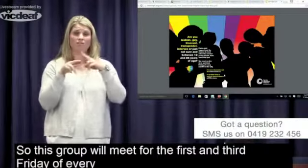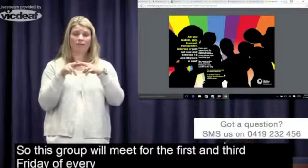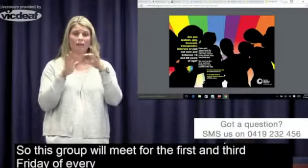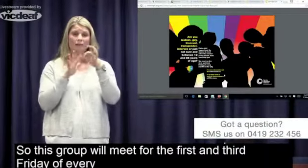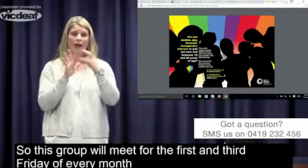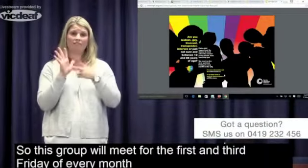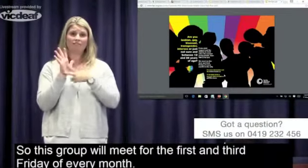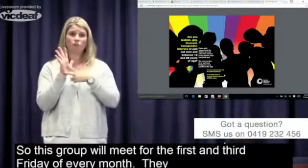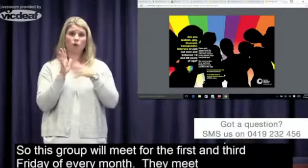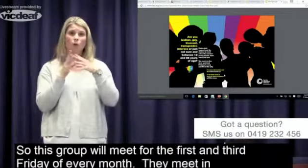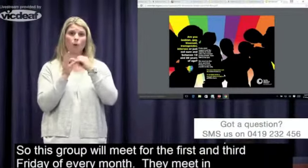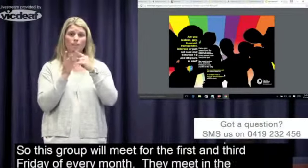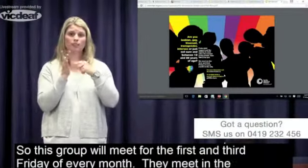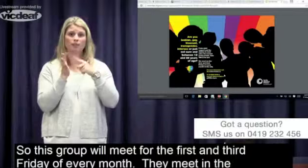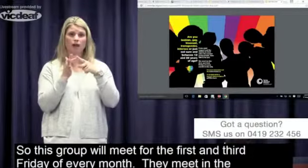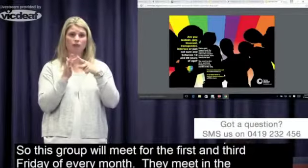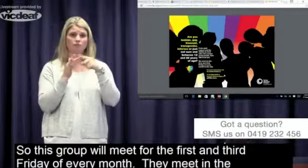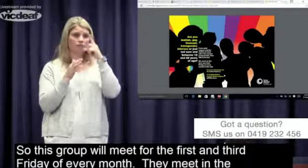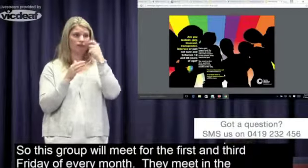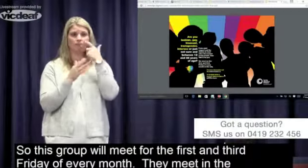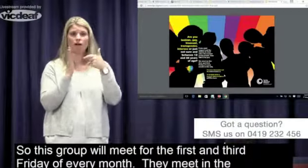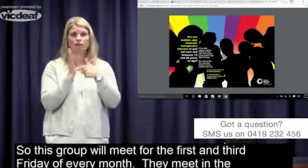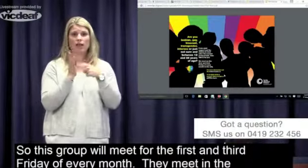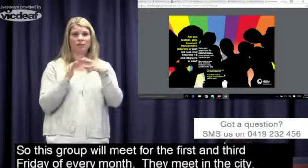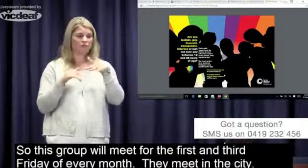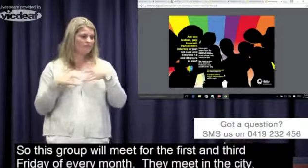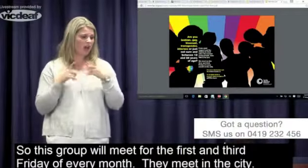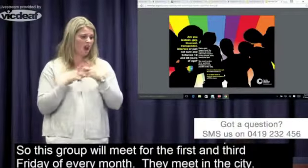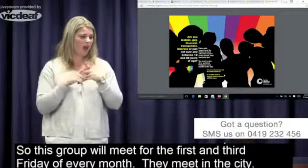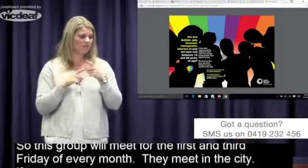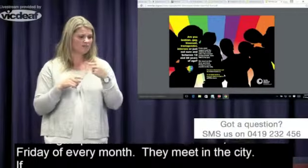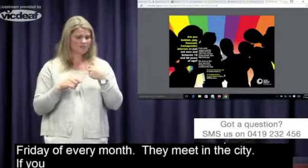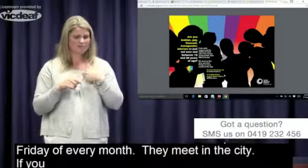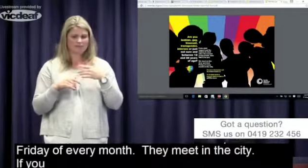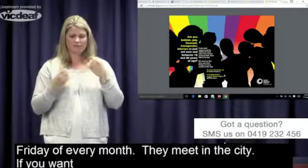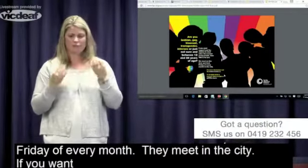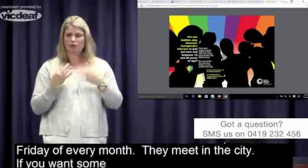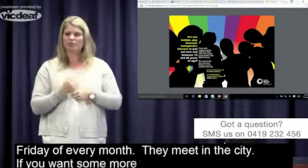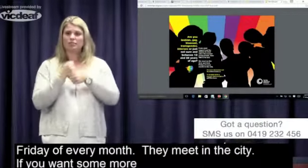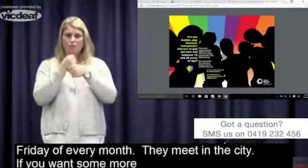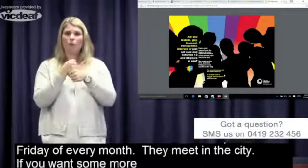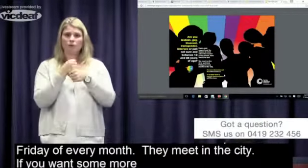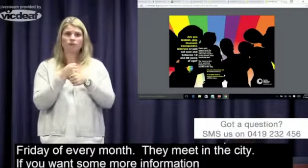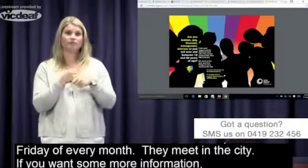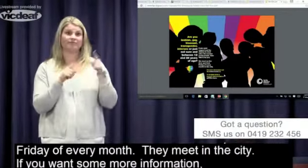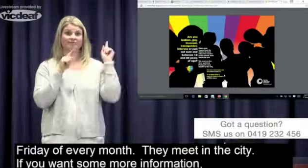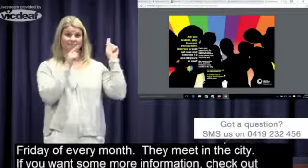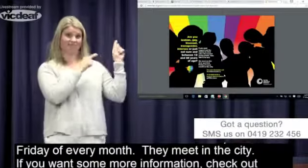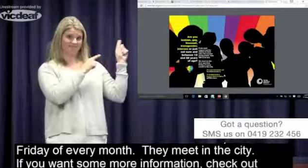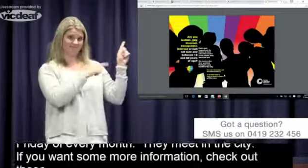city, so if you want some more information, check out these websites, because